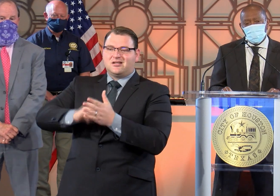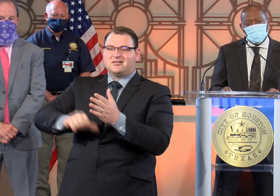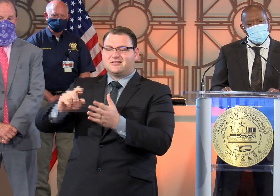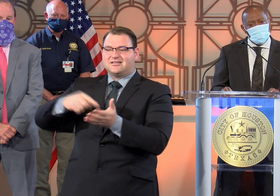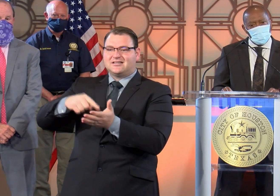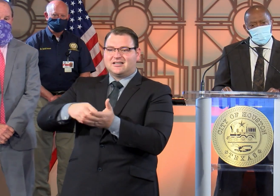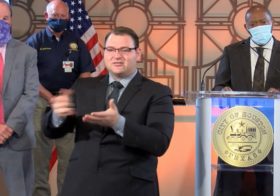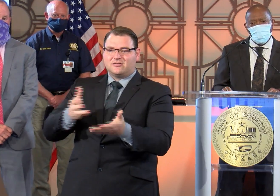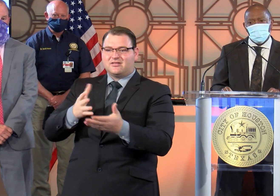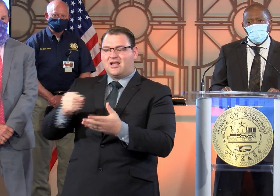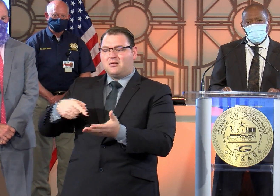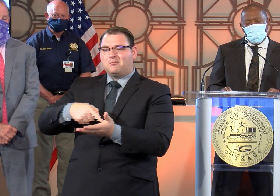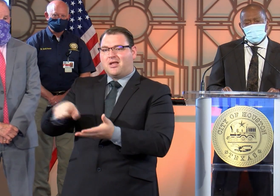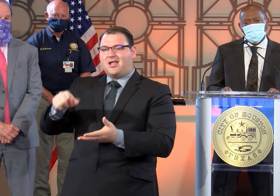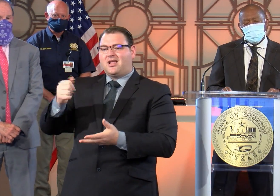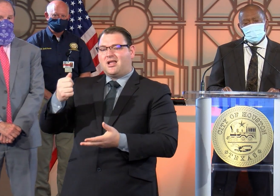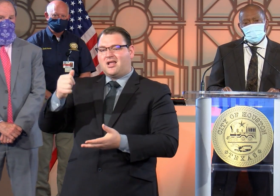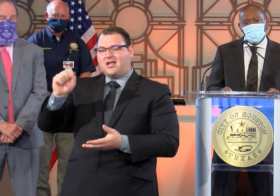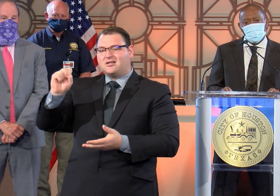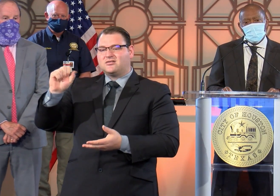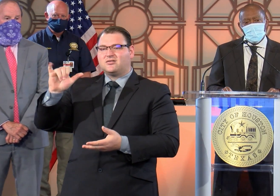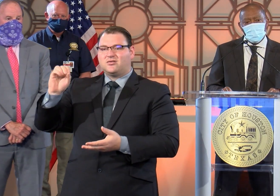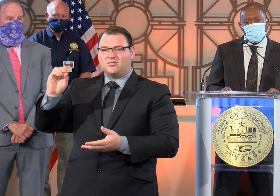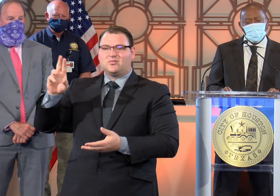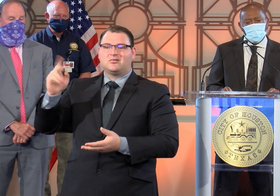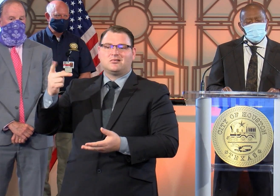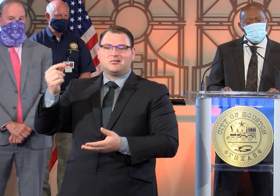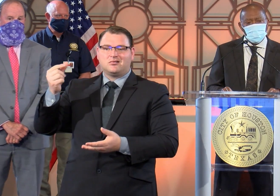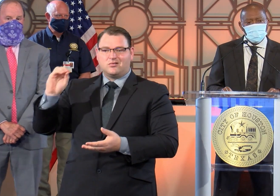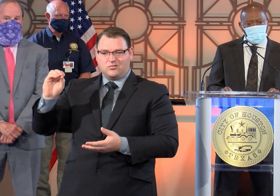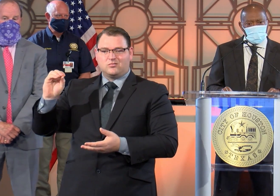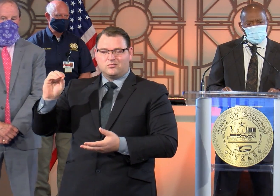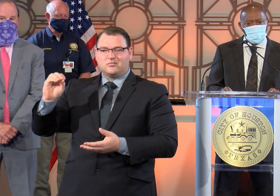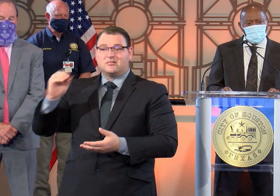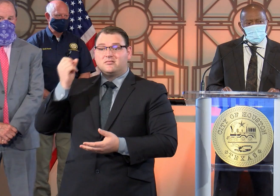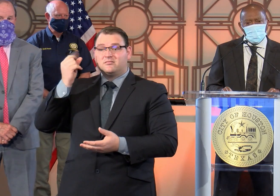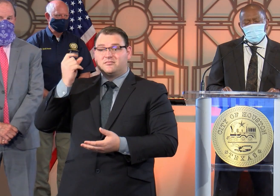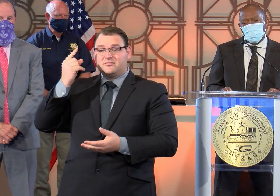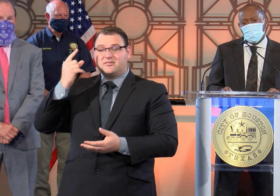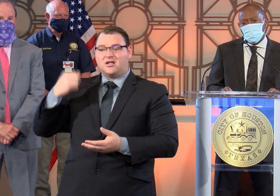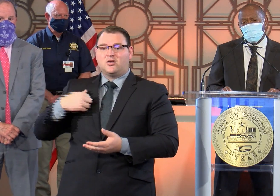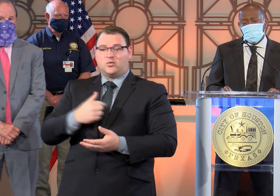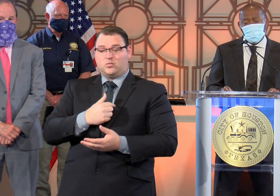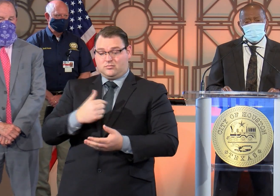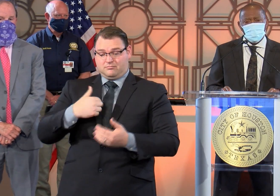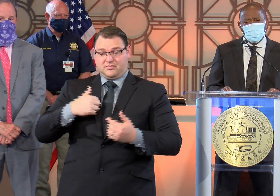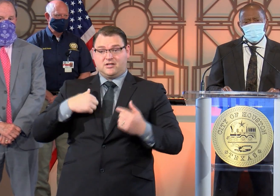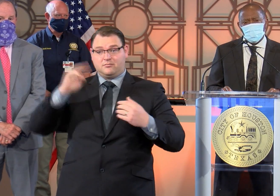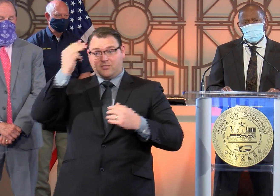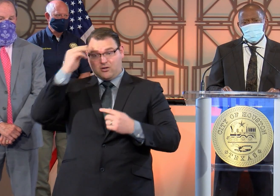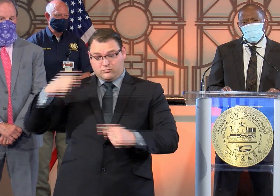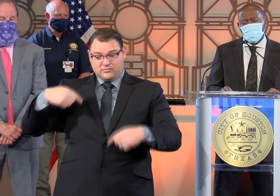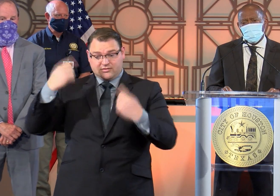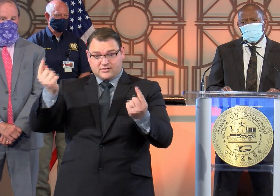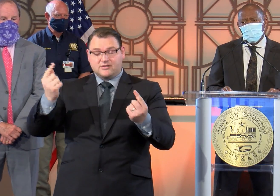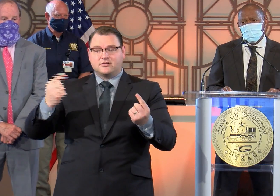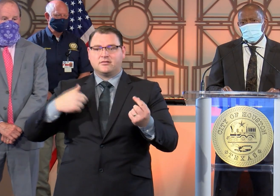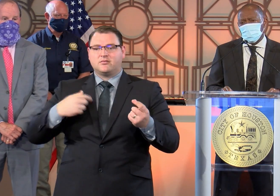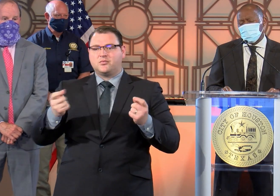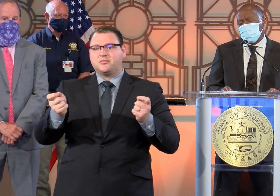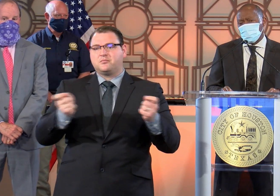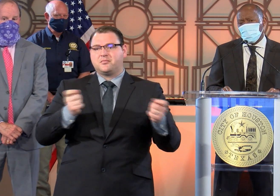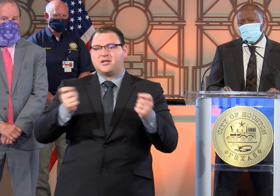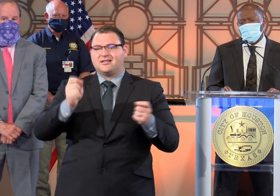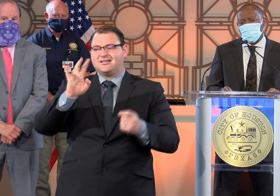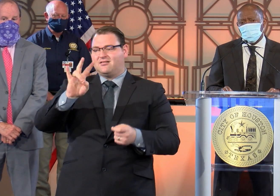Since I have been mayor, we have always maintained a general fund balance of at least, well, 7.5,